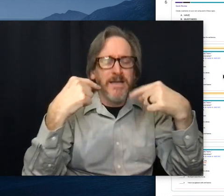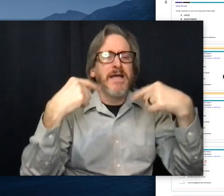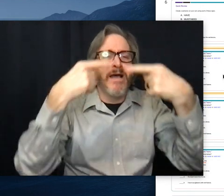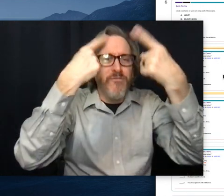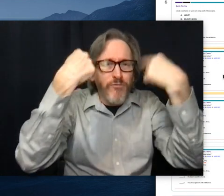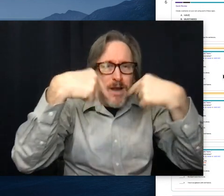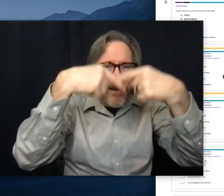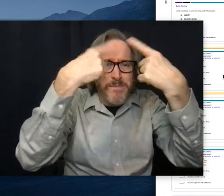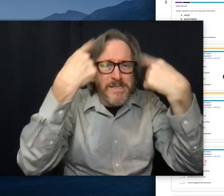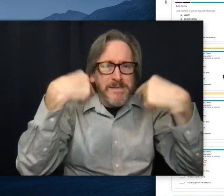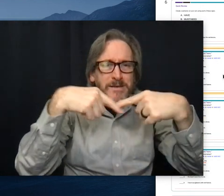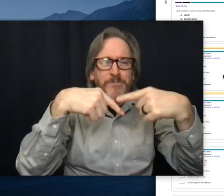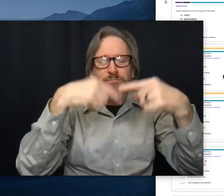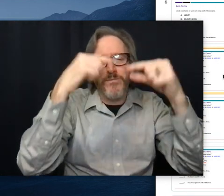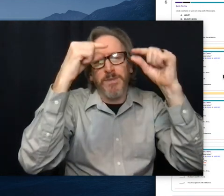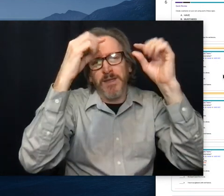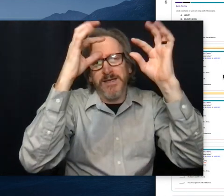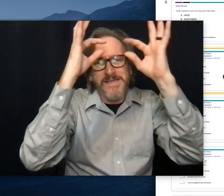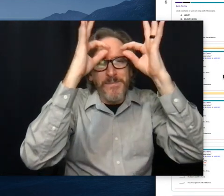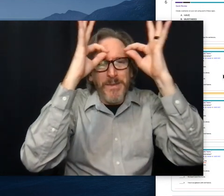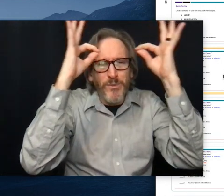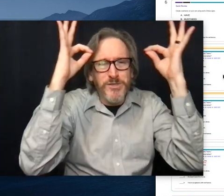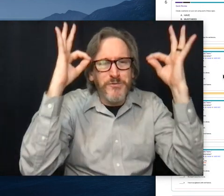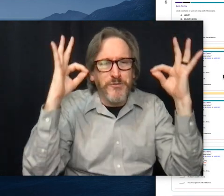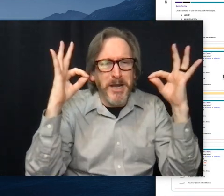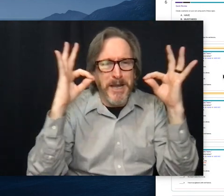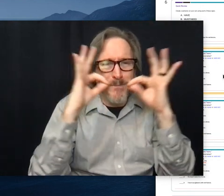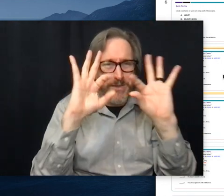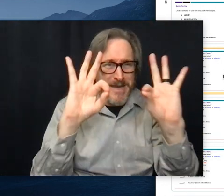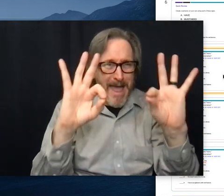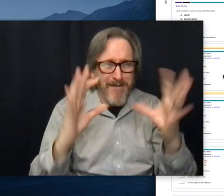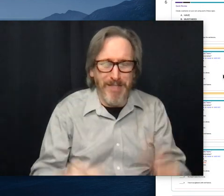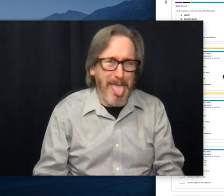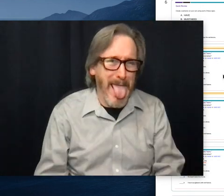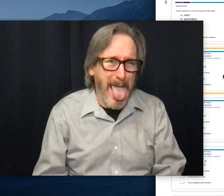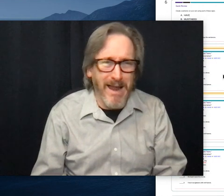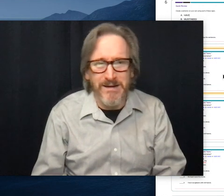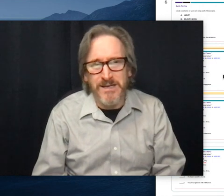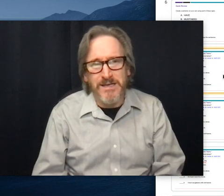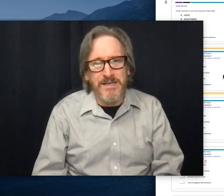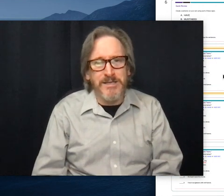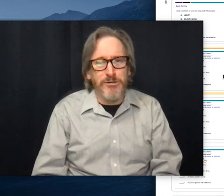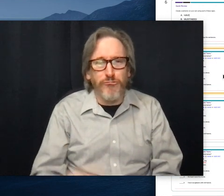frames, frames. Some people will do frame with an F.